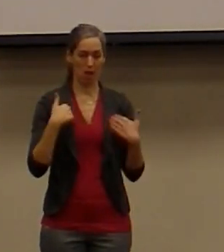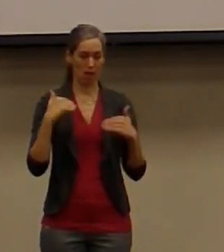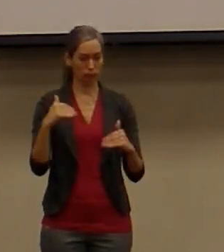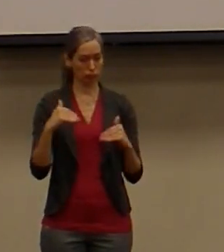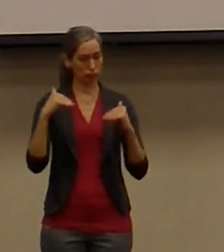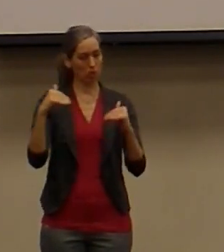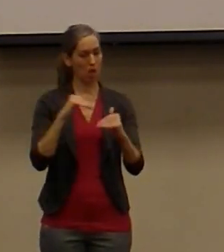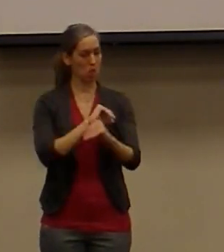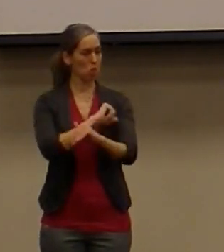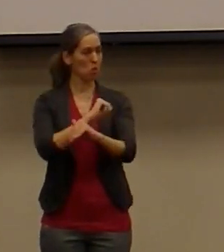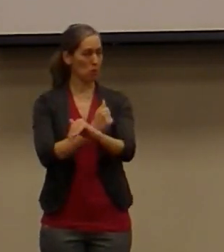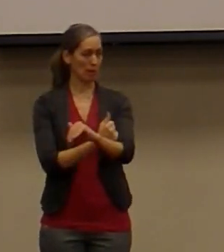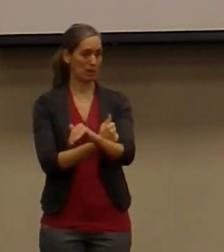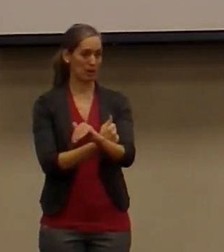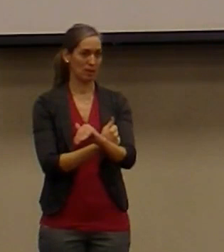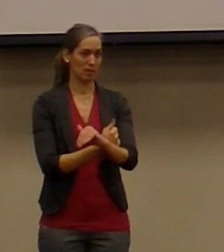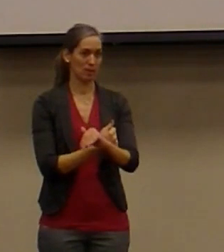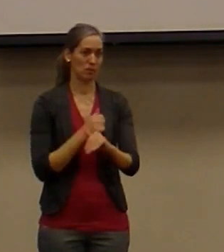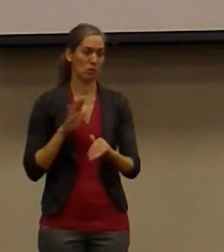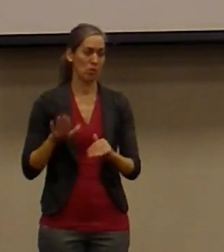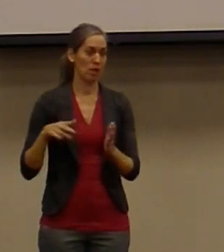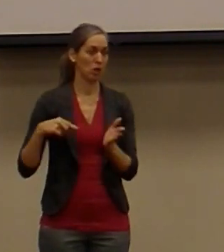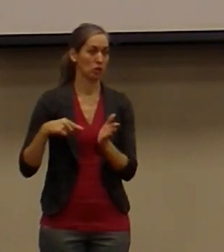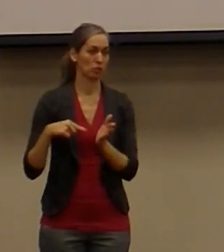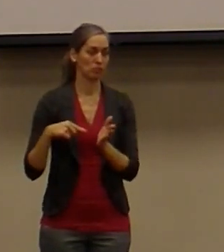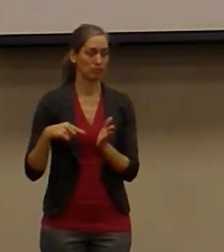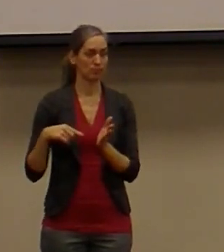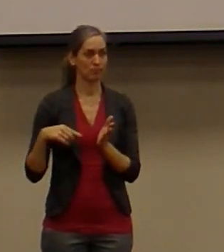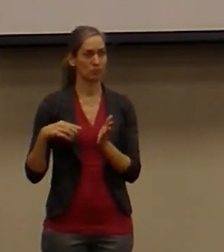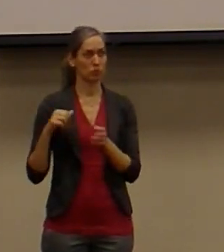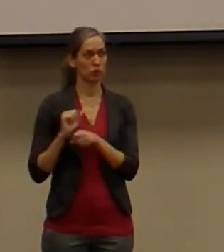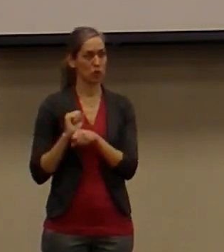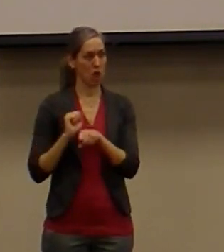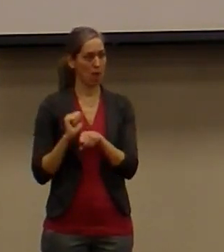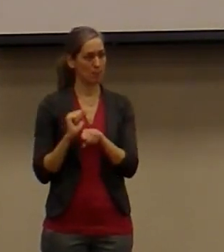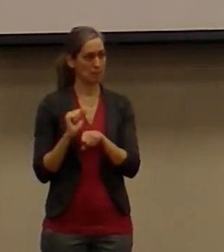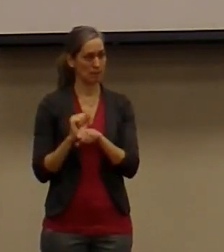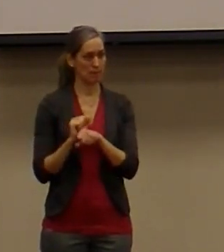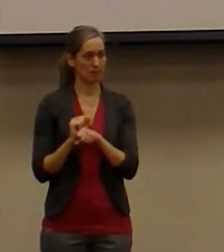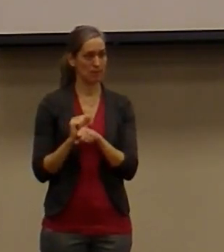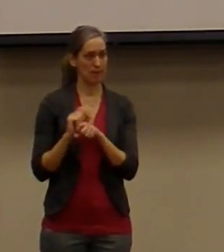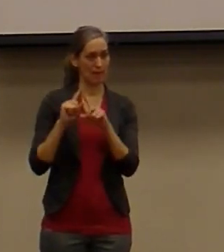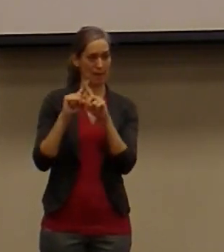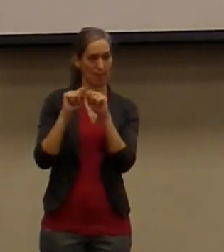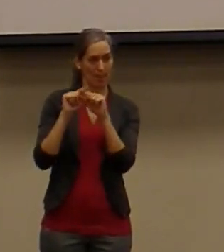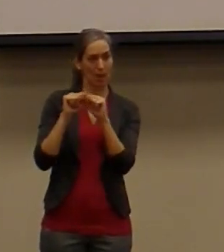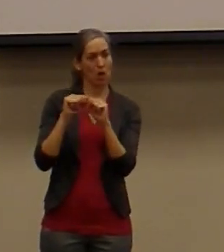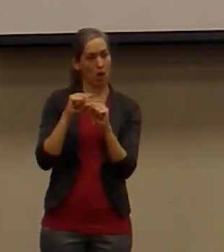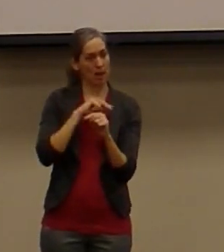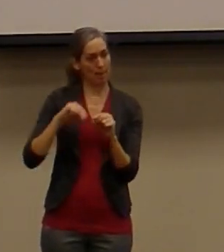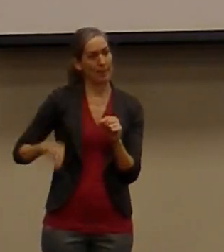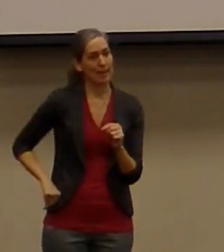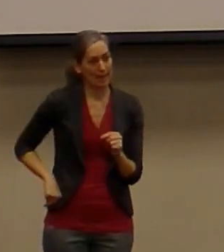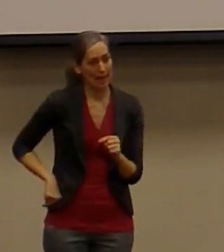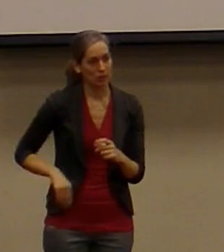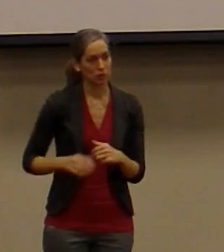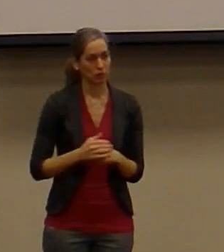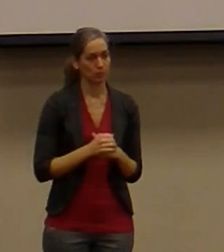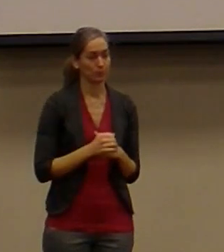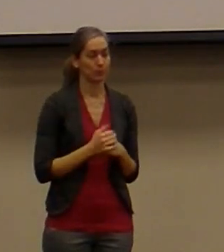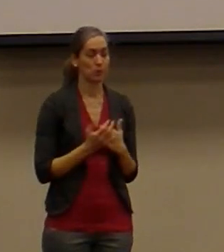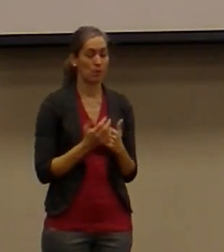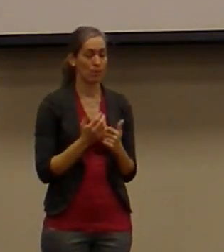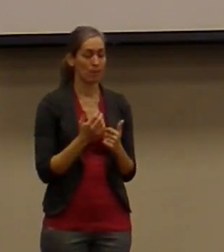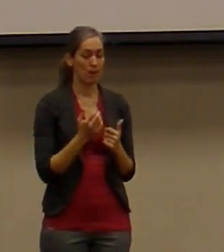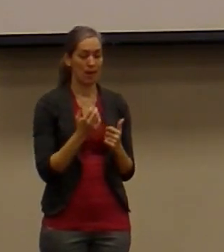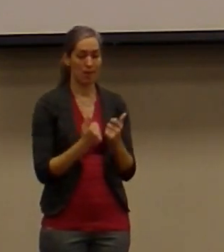And they literally owe their jobs and their high positions to Nebuchadnezzar. So